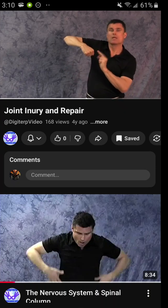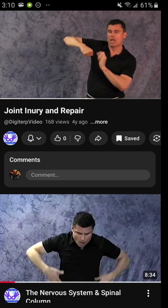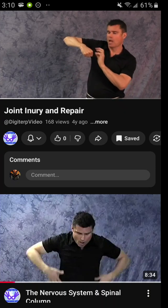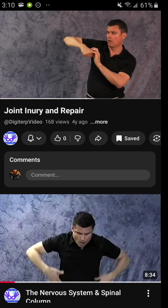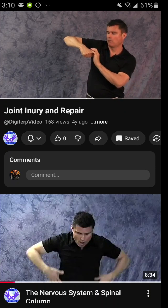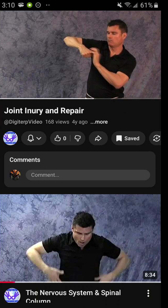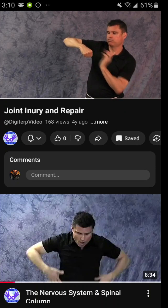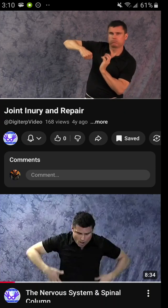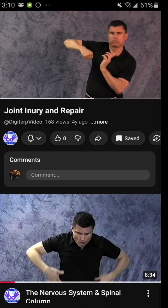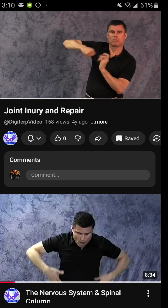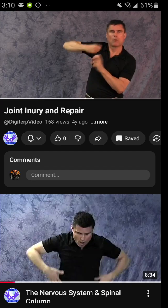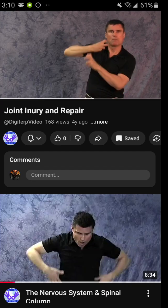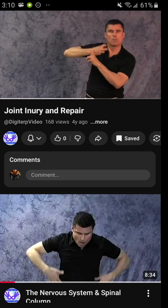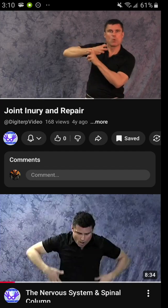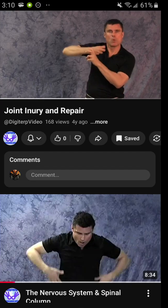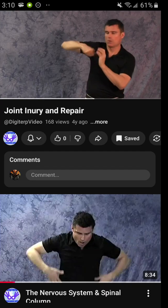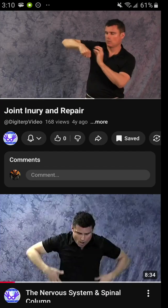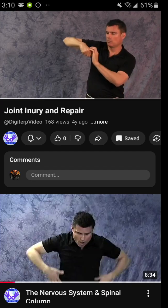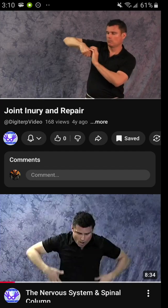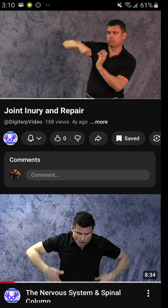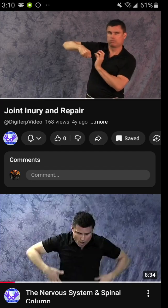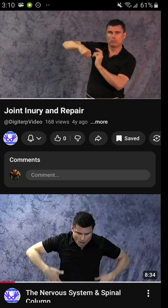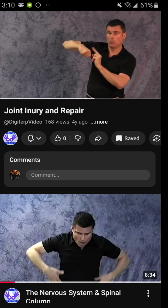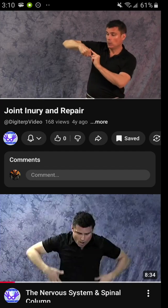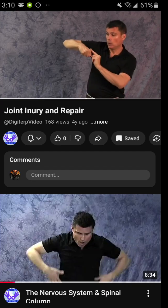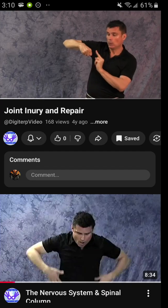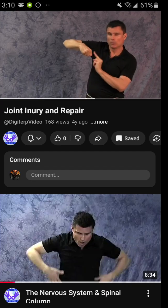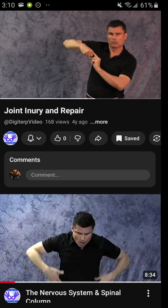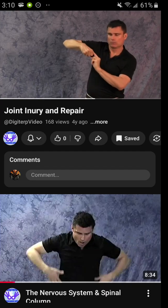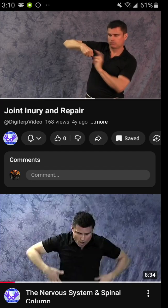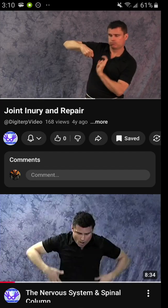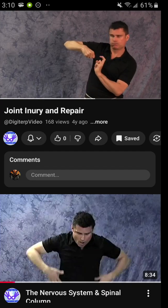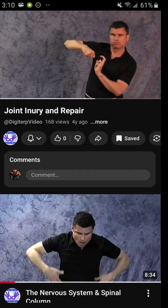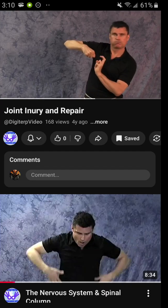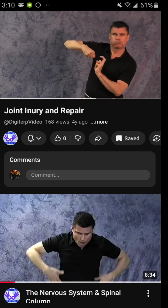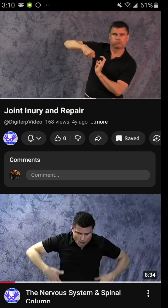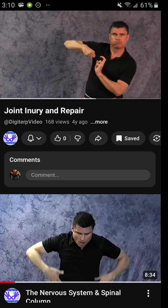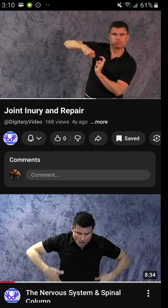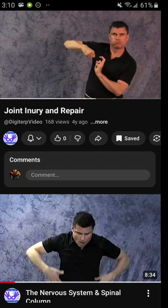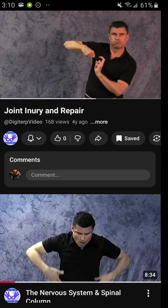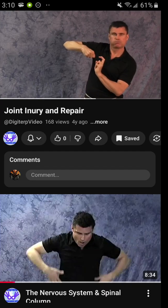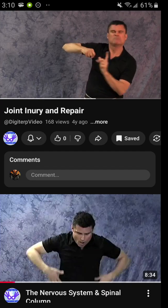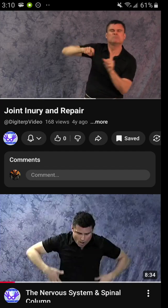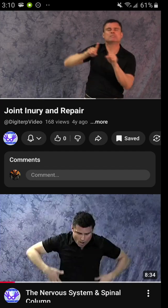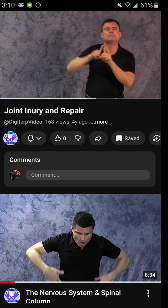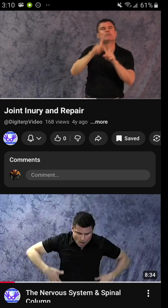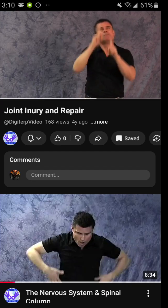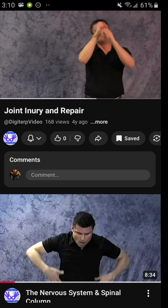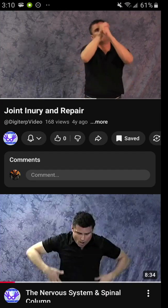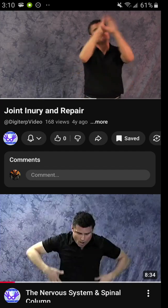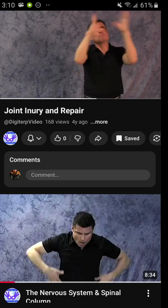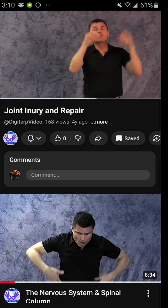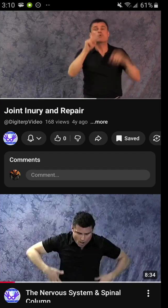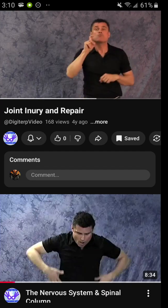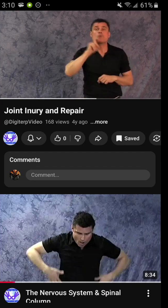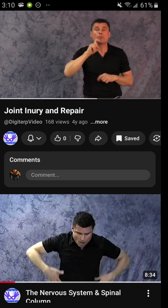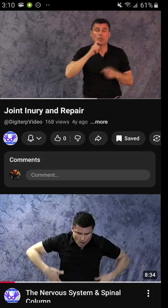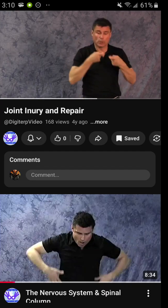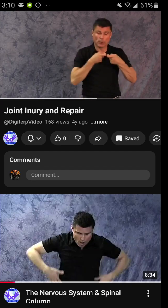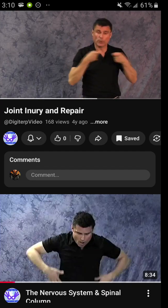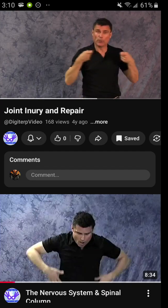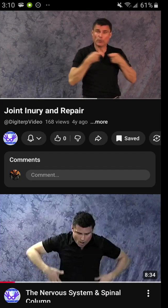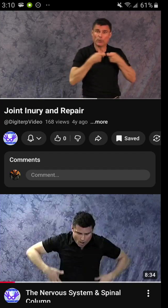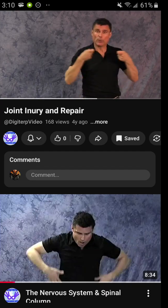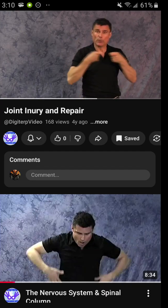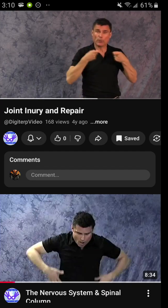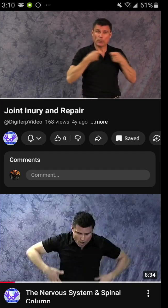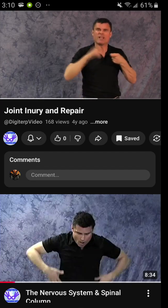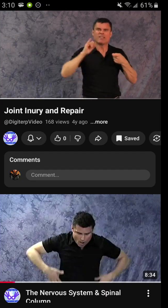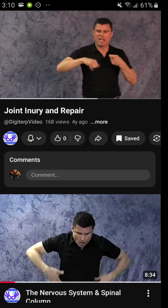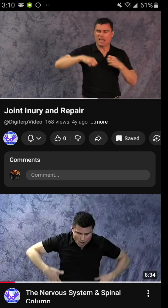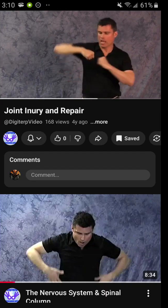amount, the measurement, to how far